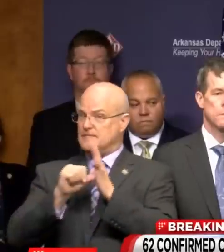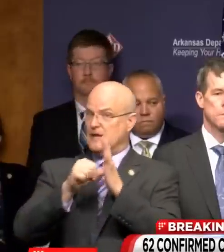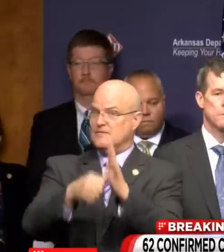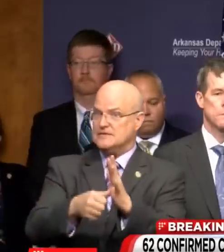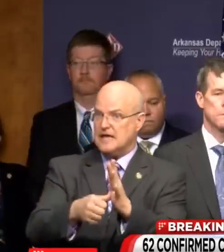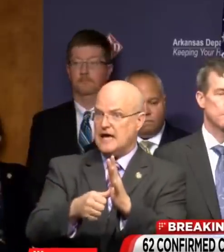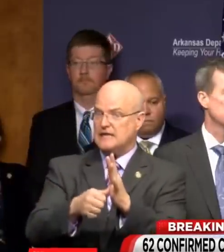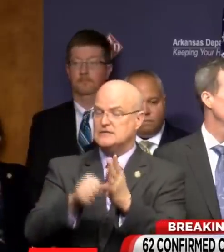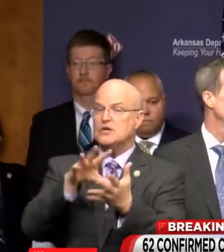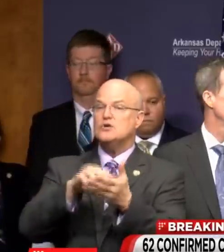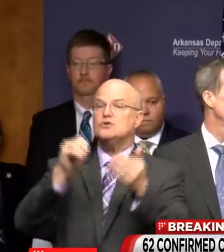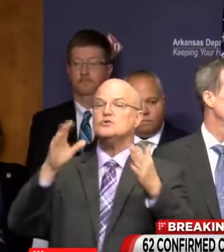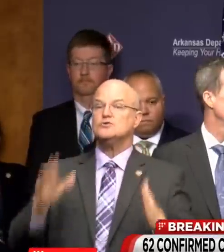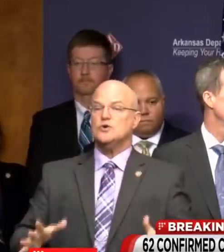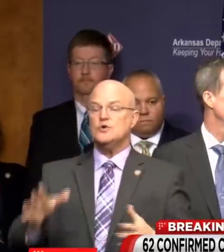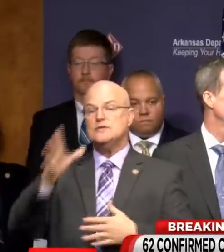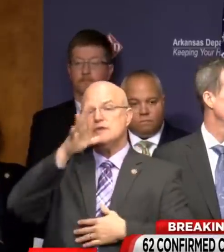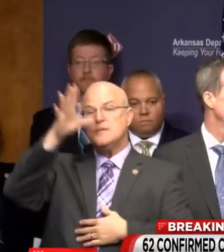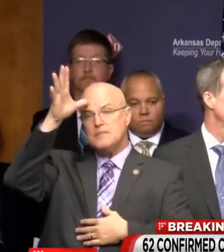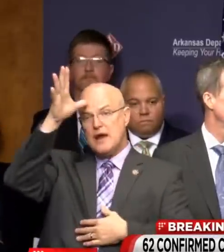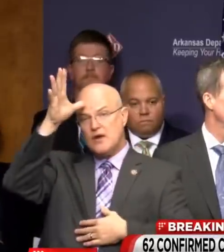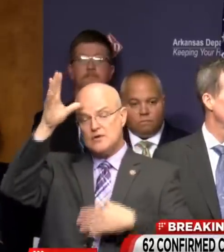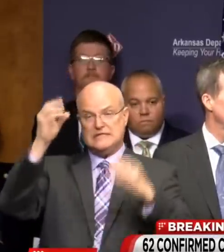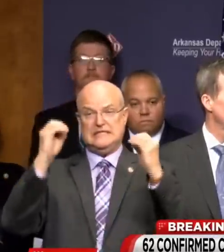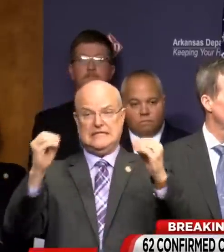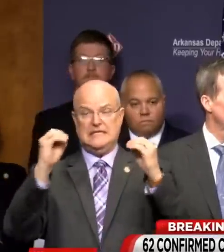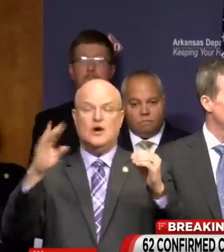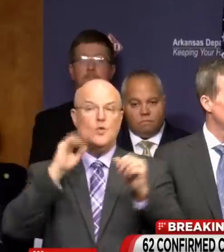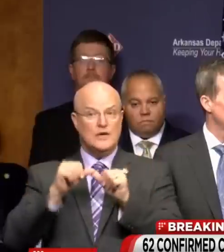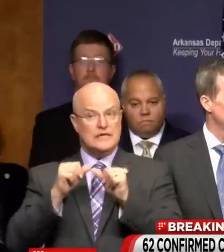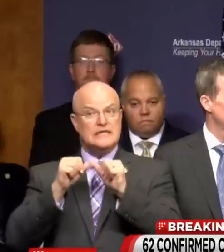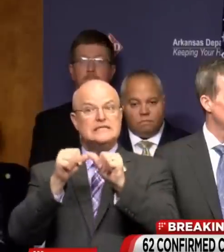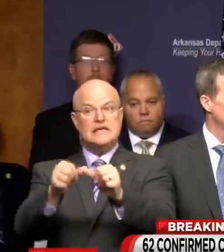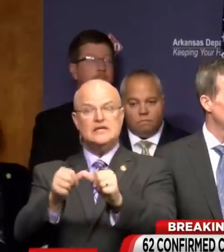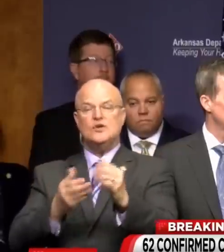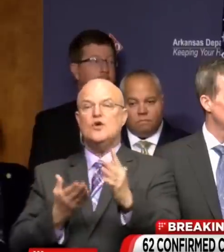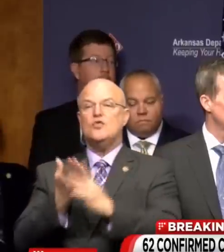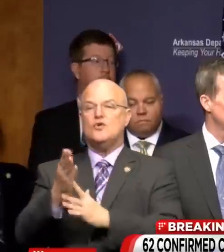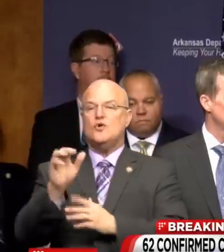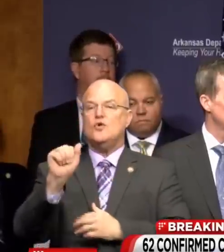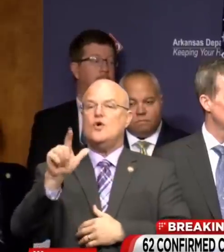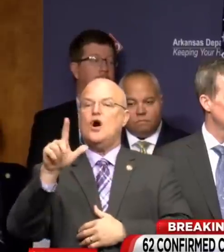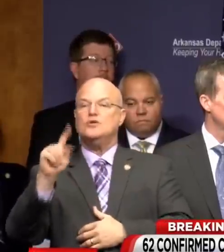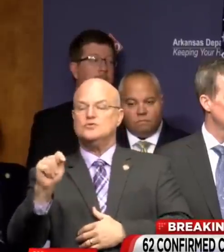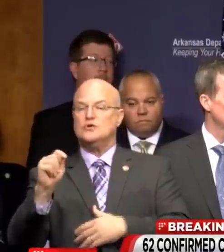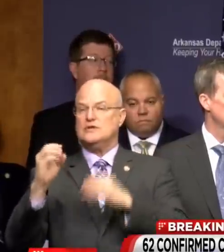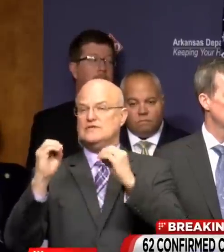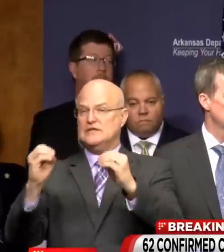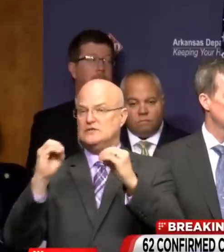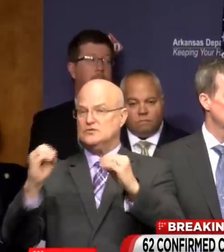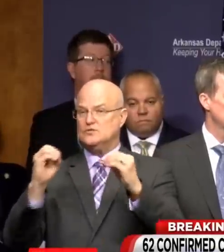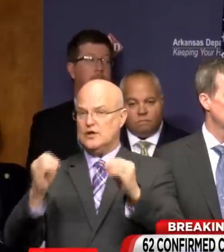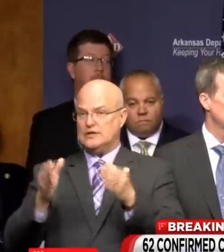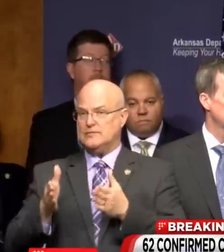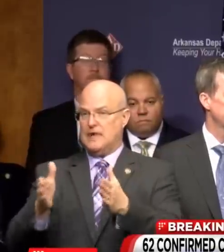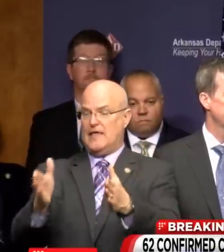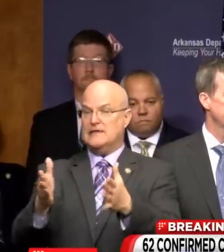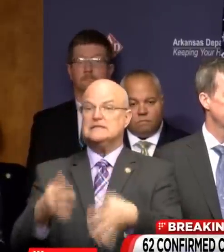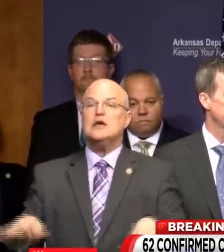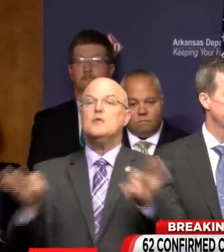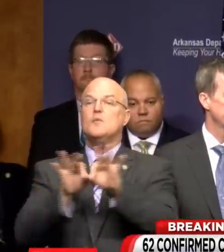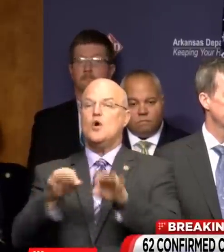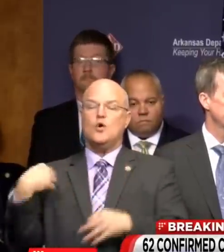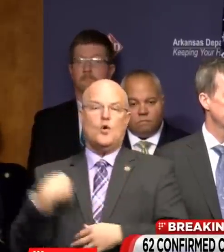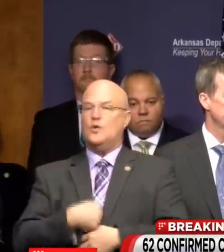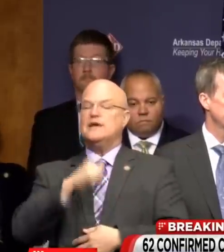emphasize, students and parents, education will continue through alternative instruction methods. It is important that